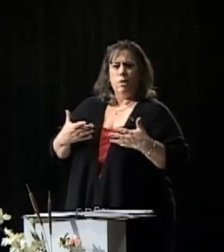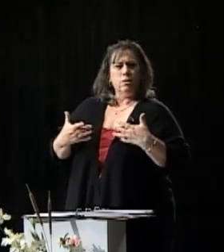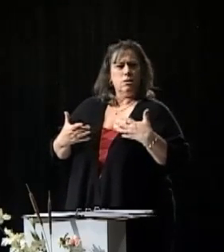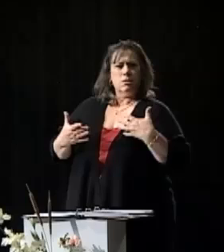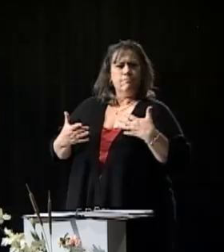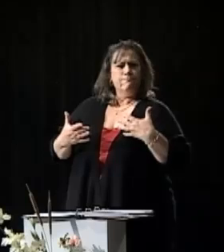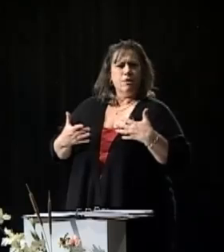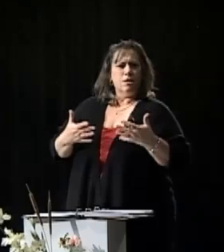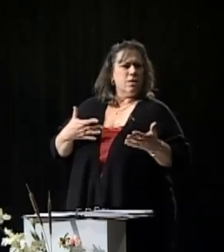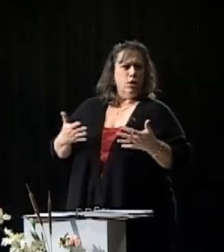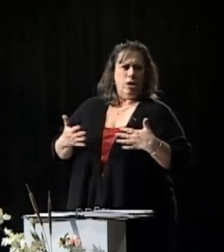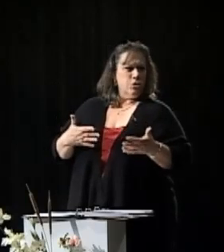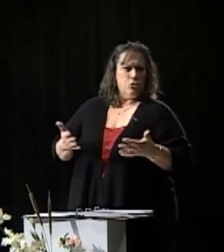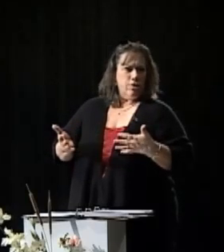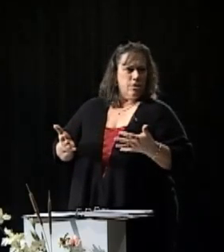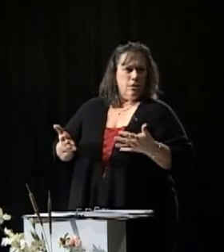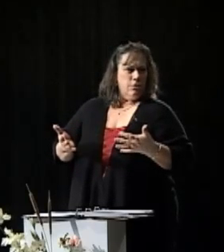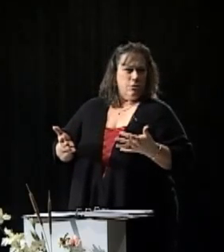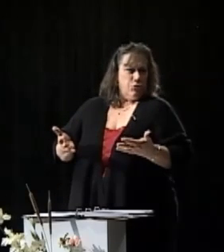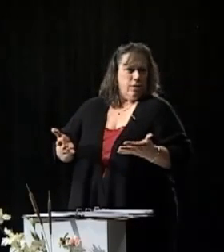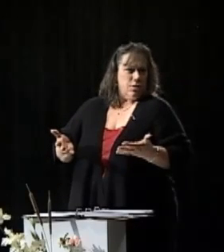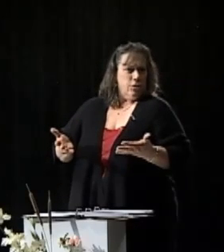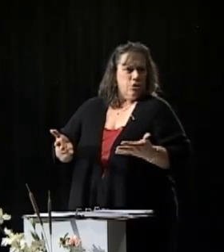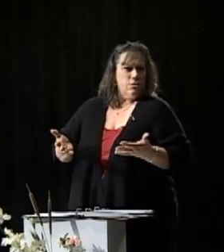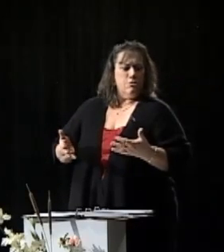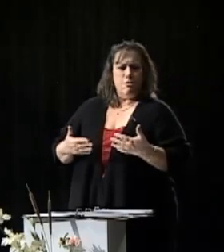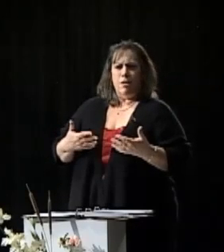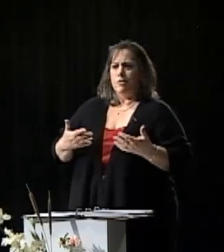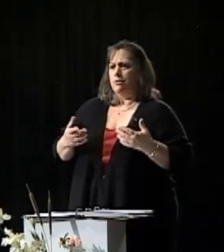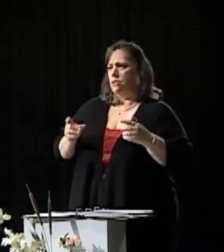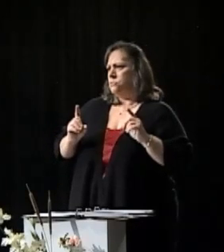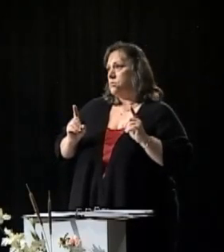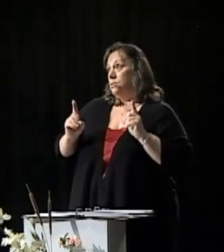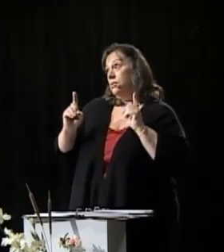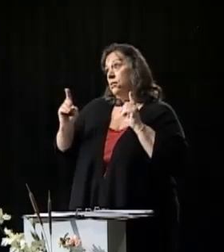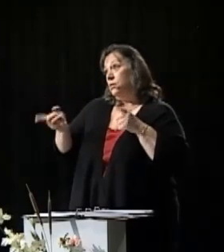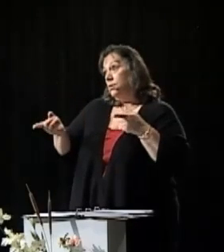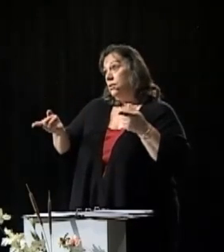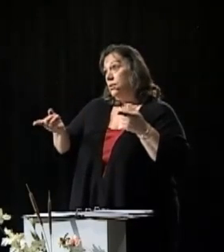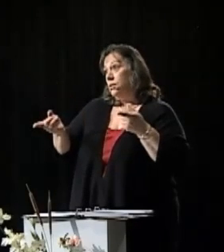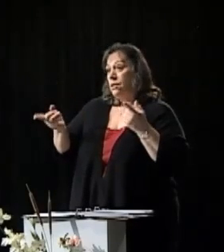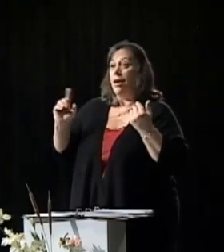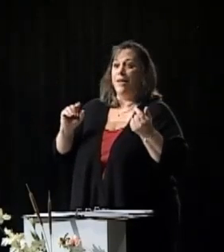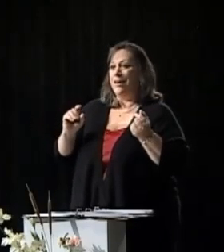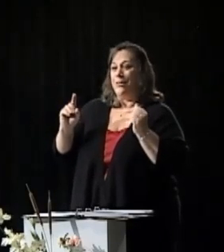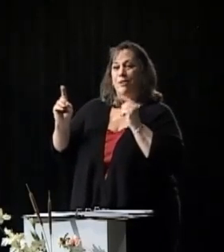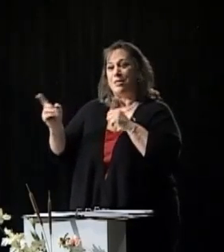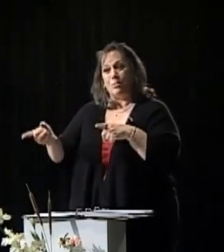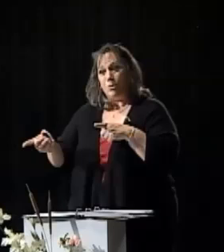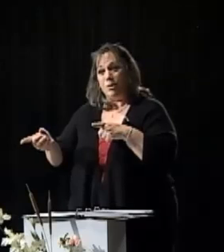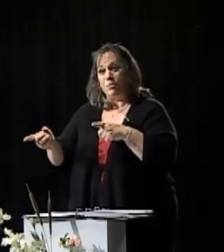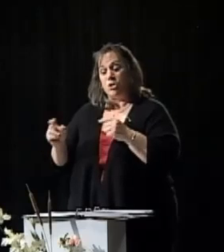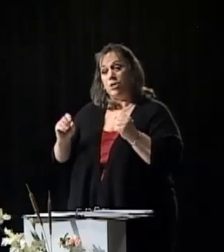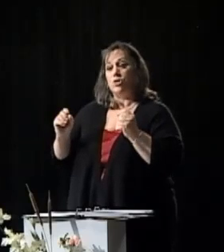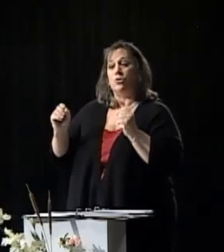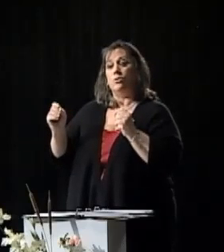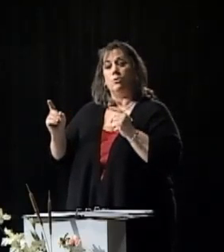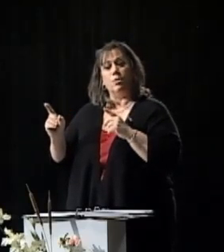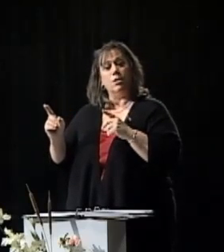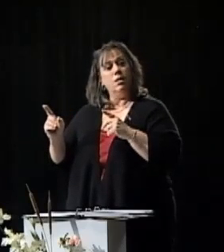Otherwise, it's like lost in translation. You're not going to know, just go, you know, a simple little gesture or,